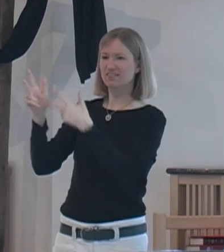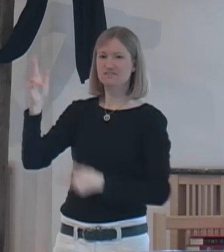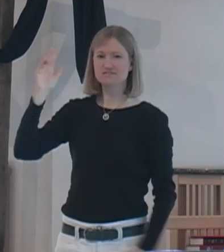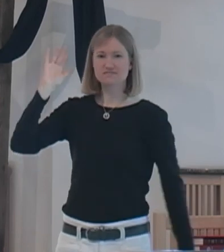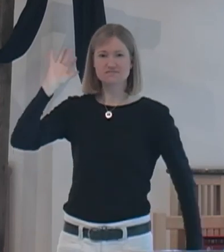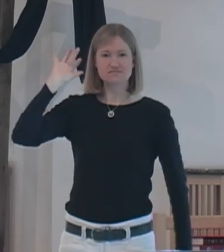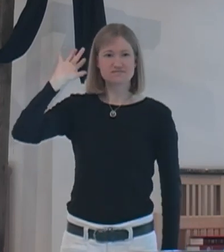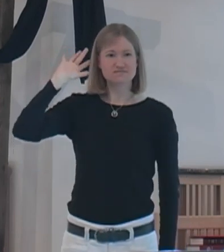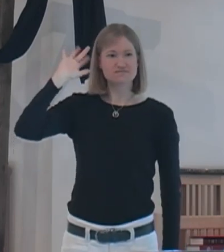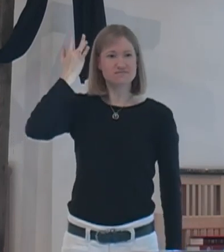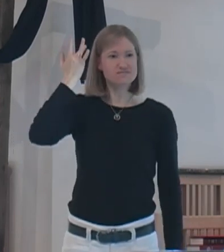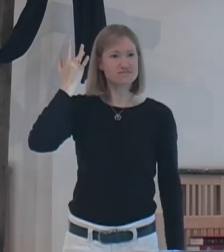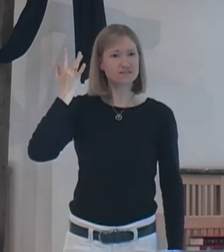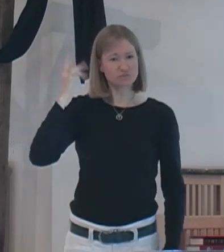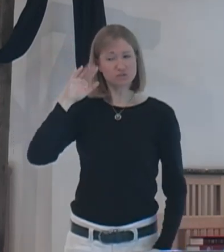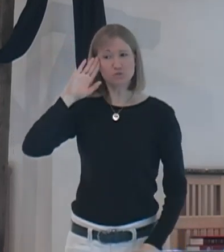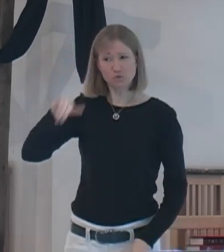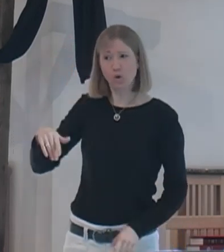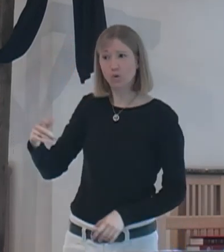You're smiling because you know what I'm talking about here.